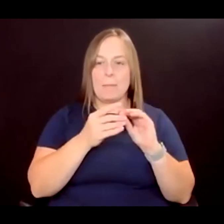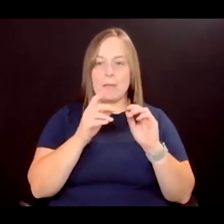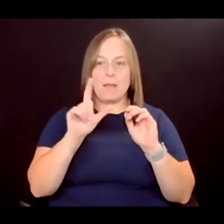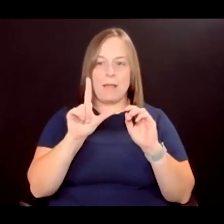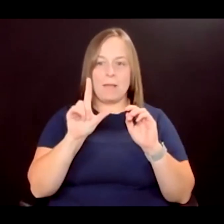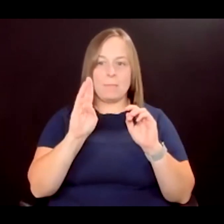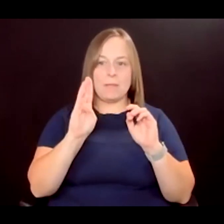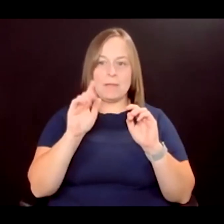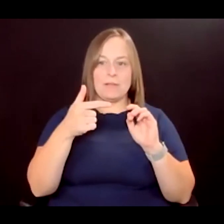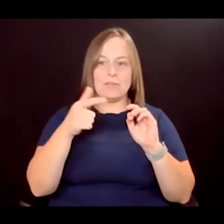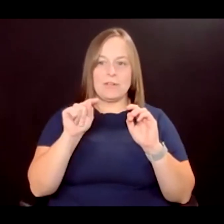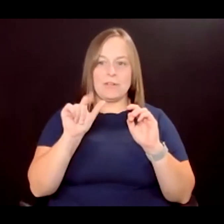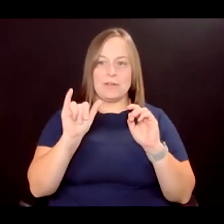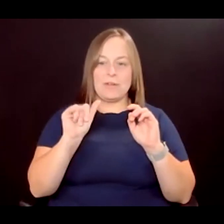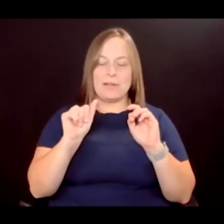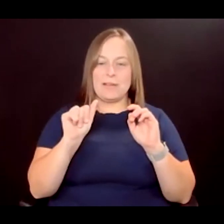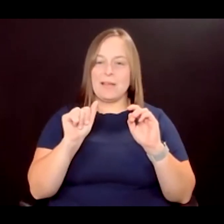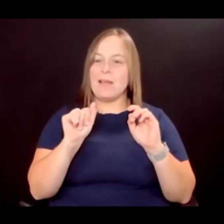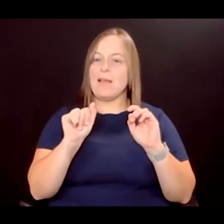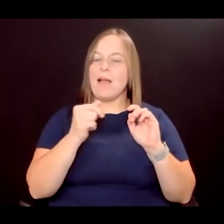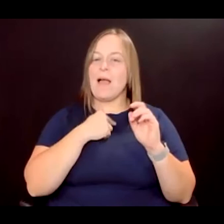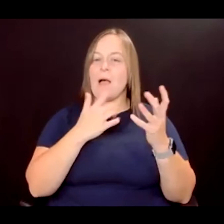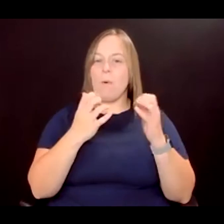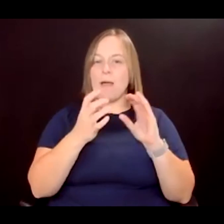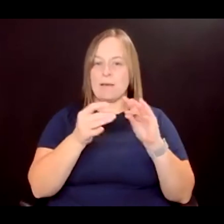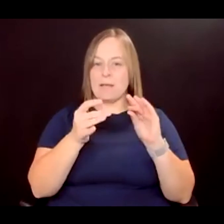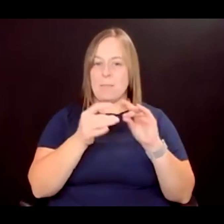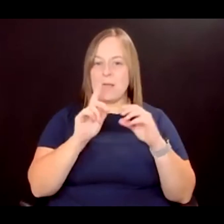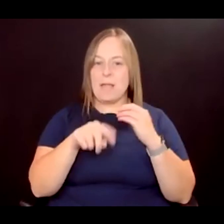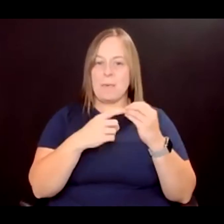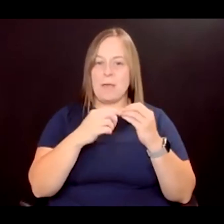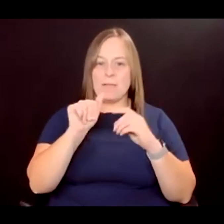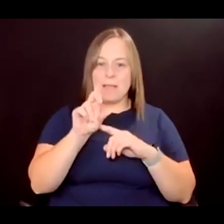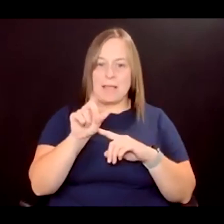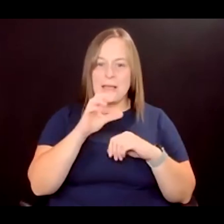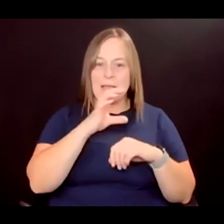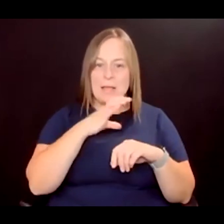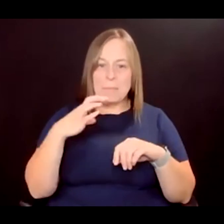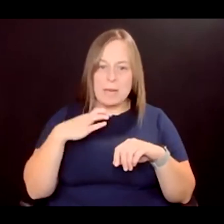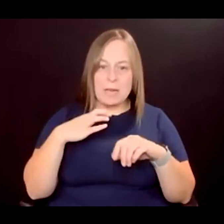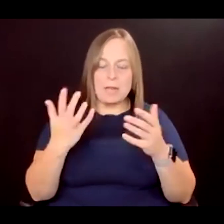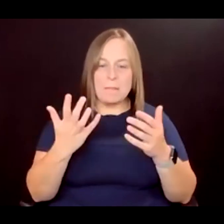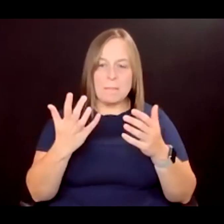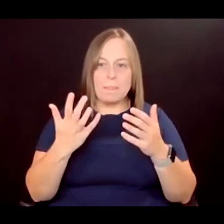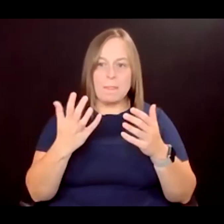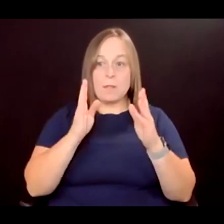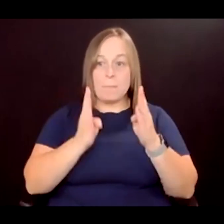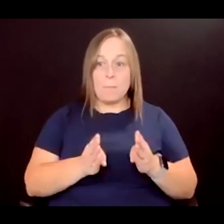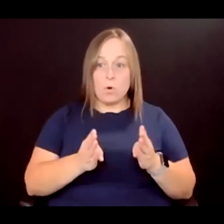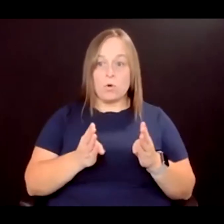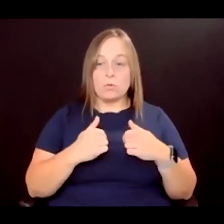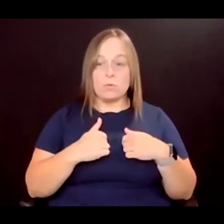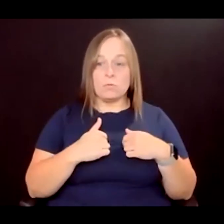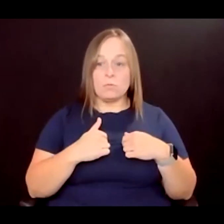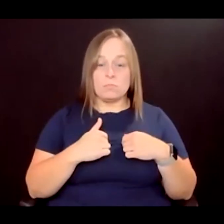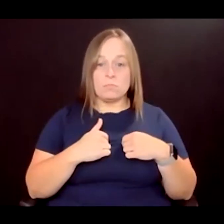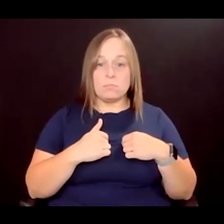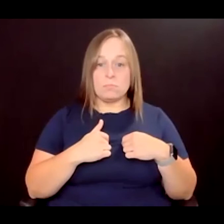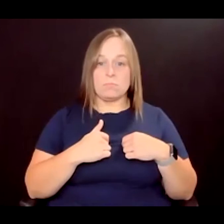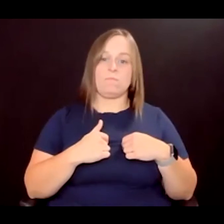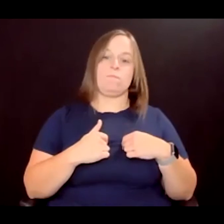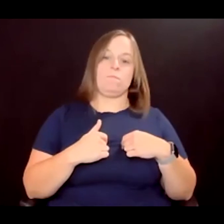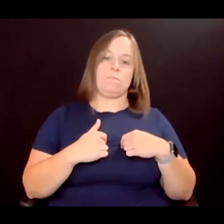services that you can't itemize or find. There is money to be able to provide resources to things